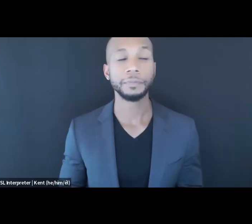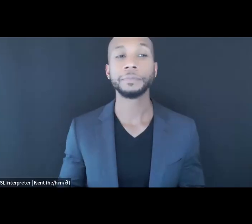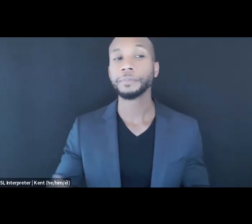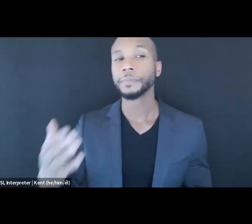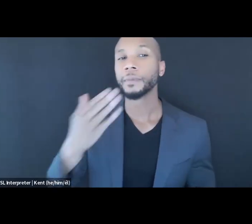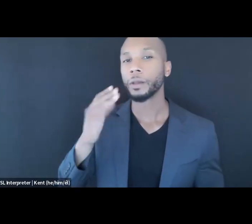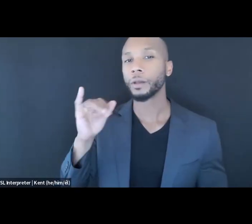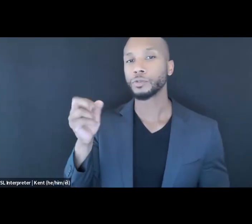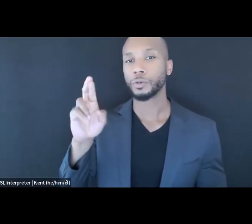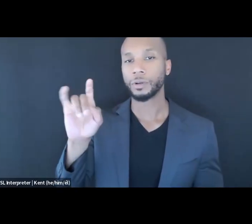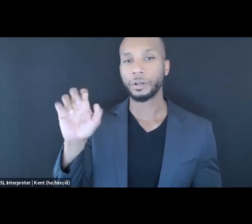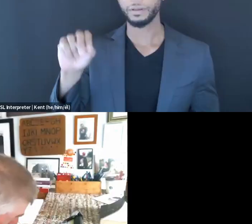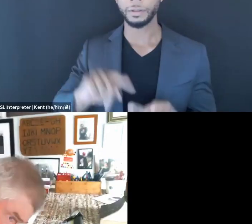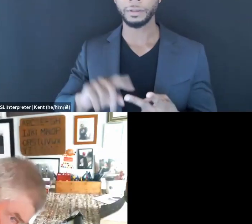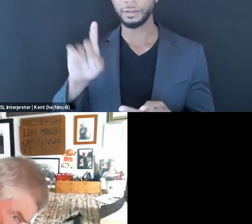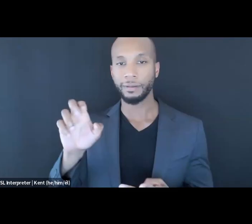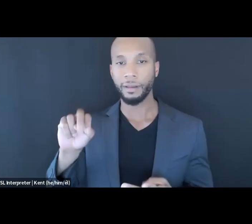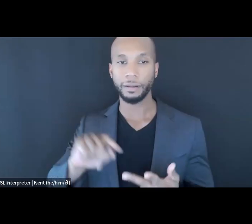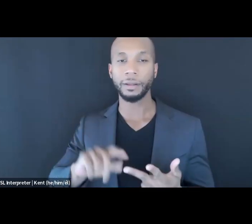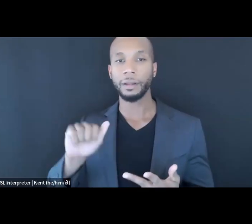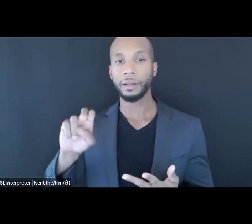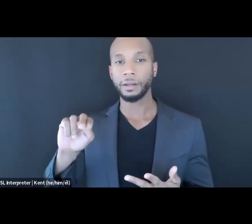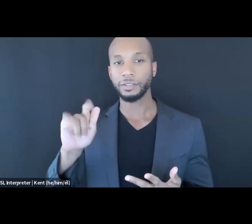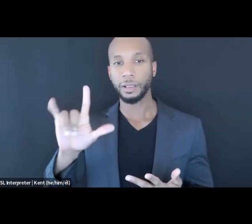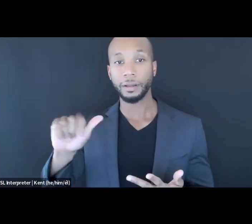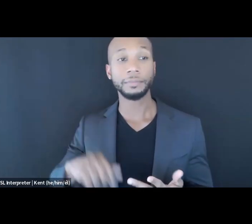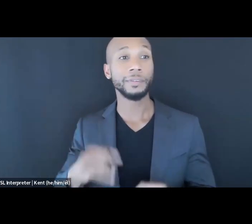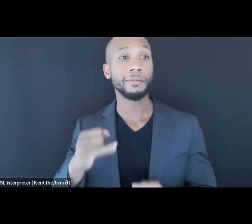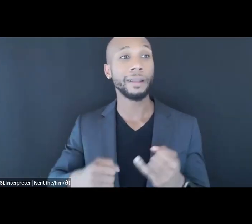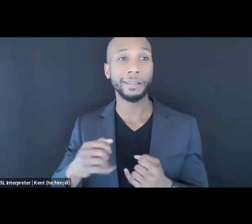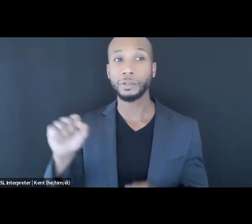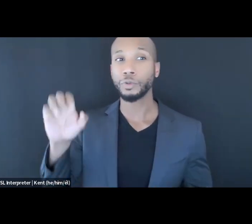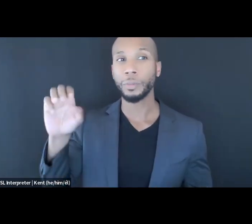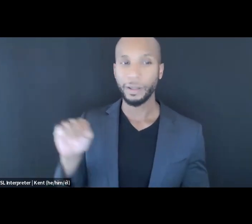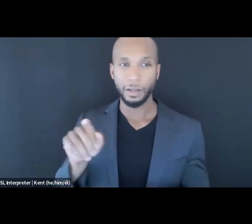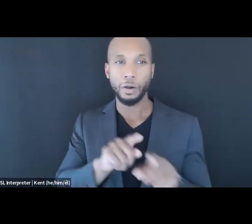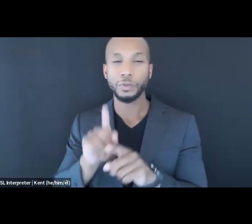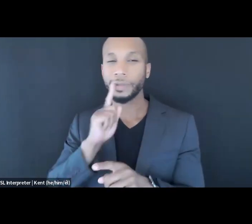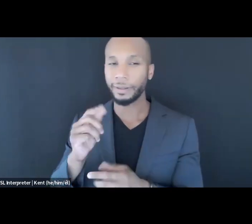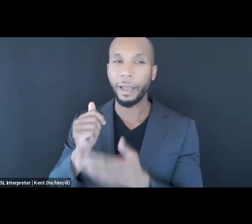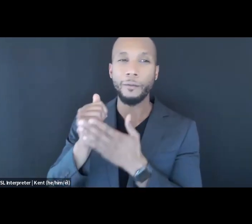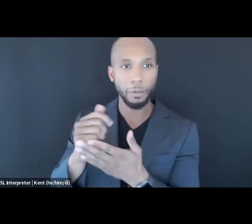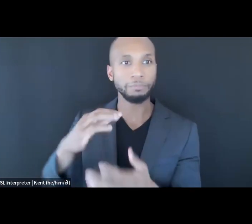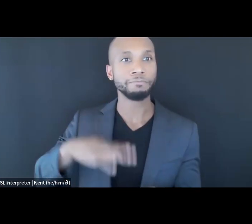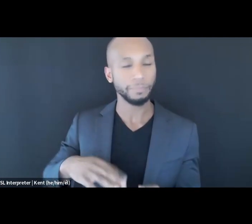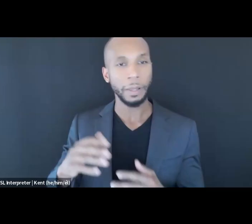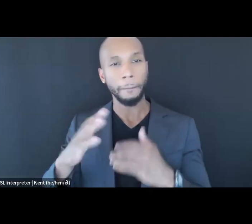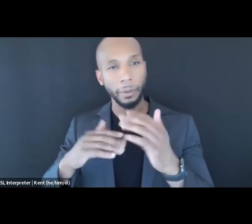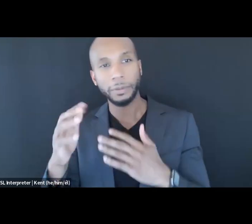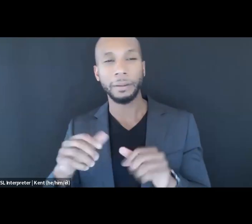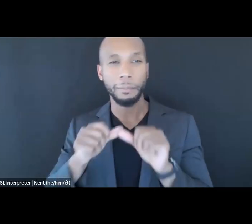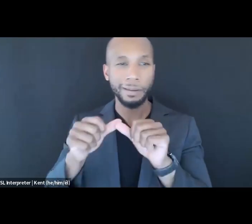Thank you, Jordyn, Dean, and Angelica. So finally, social media is also very helpful in building